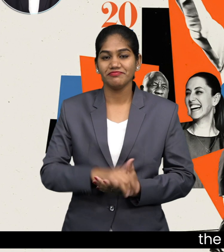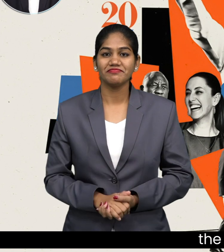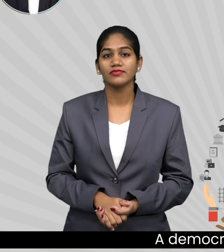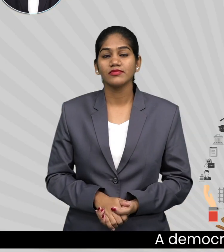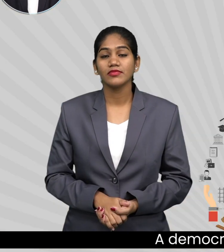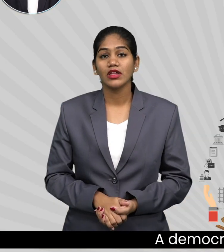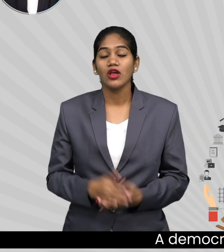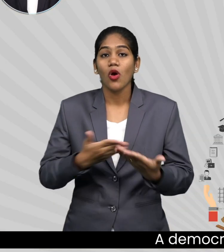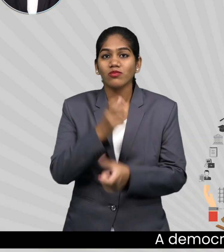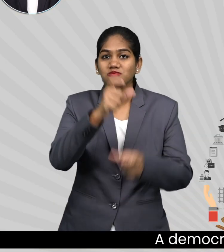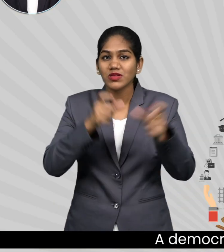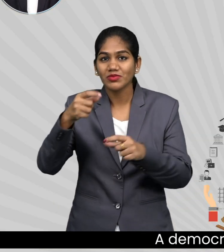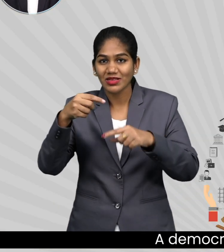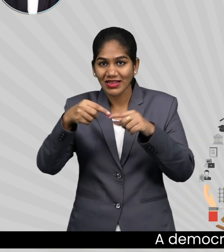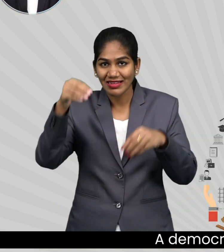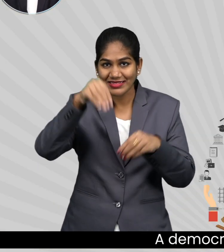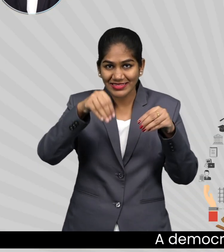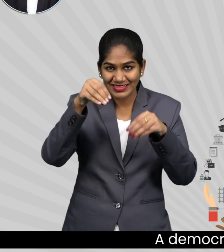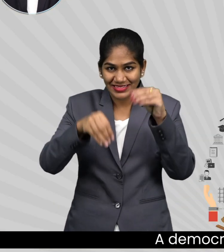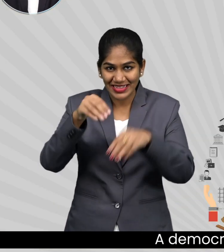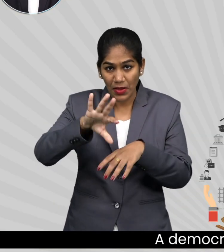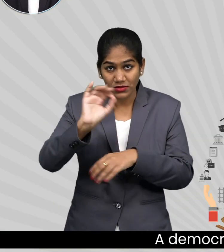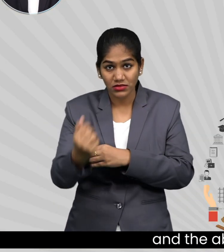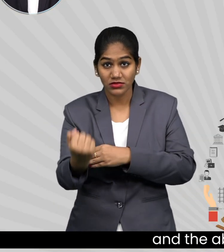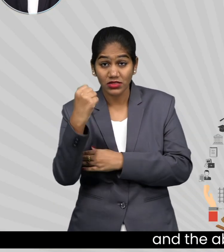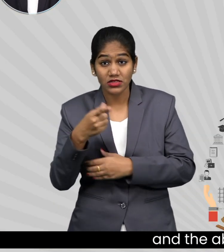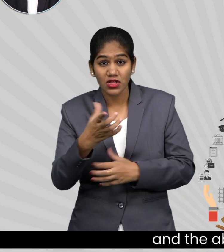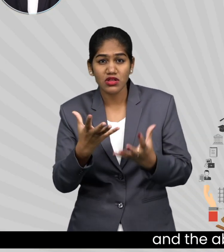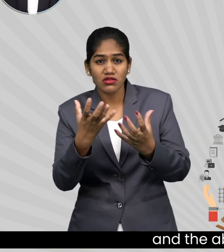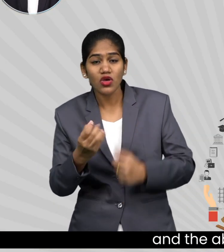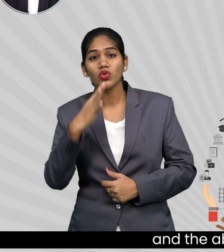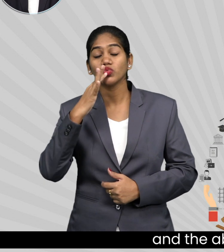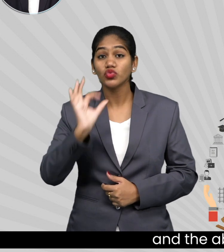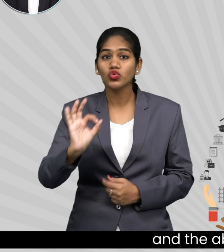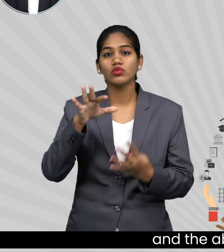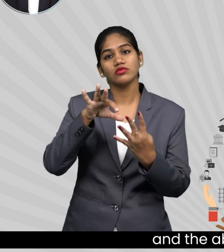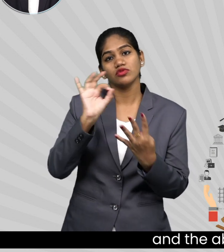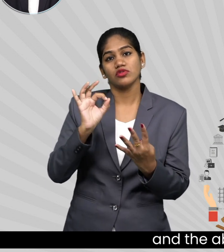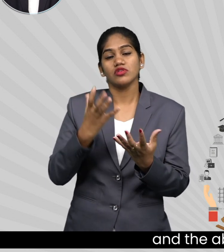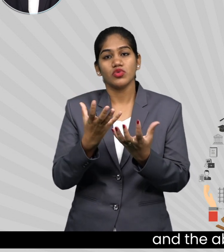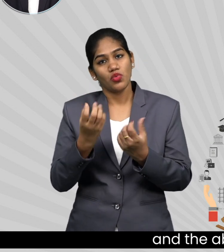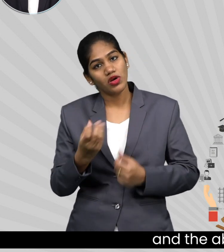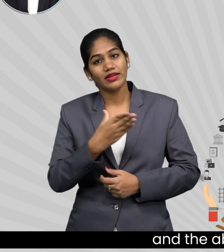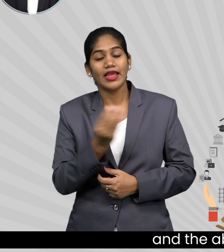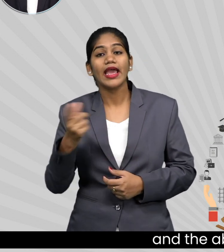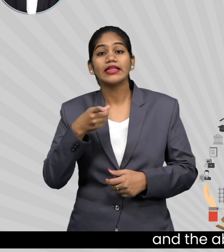A democracy needs real choices and the ability to remove leaders.